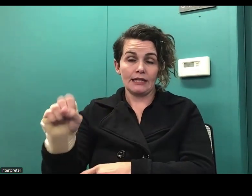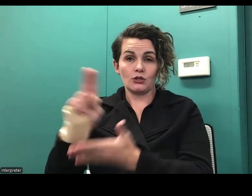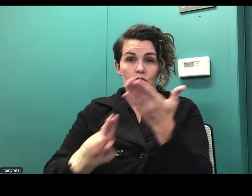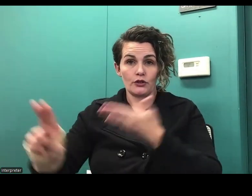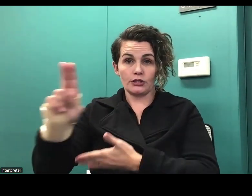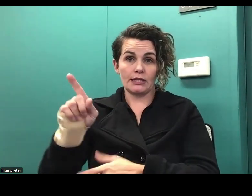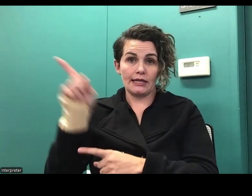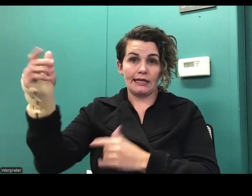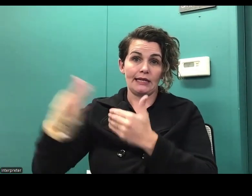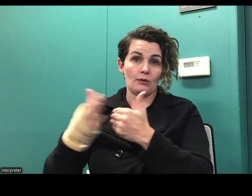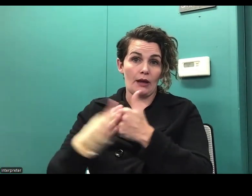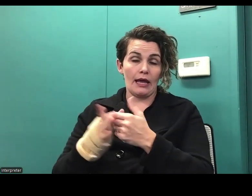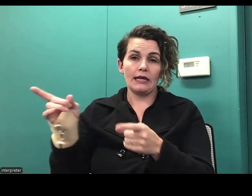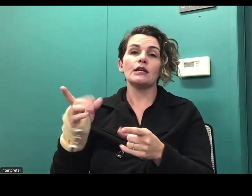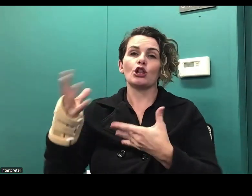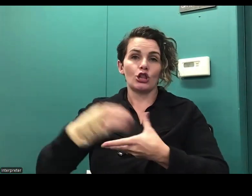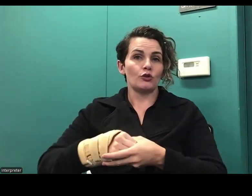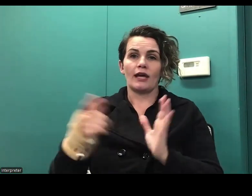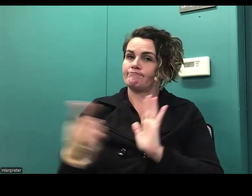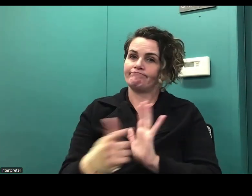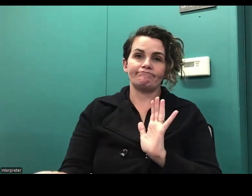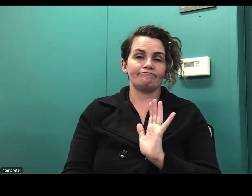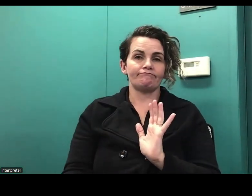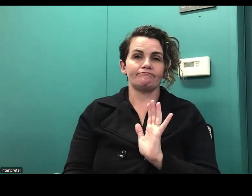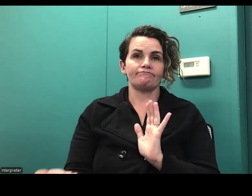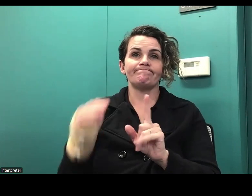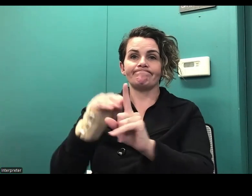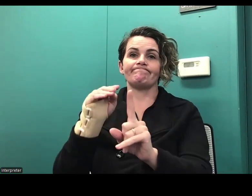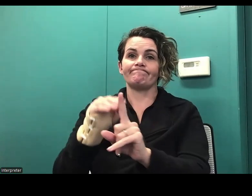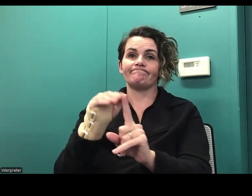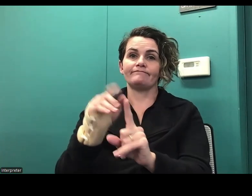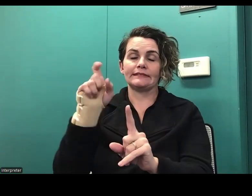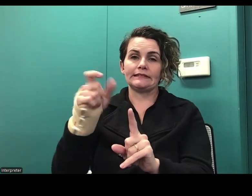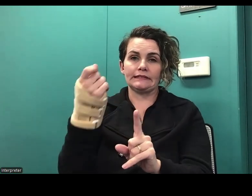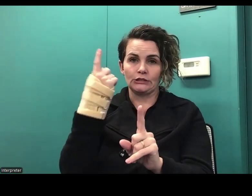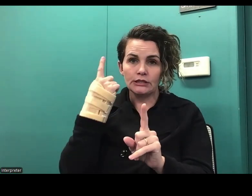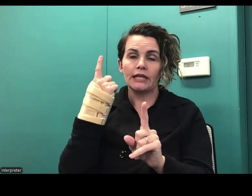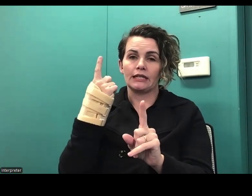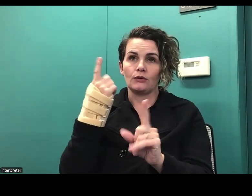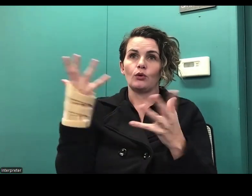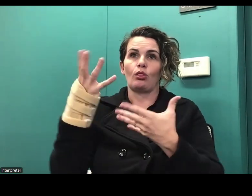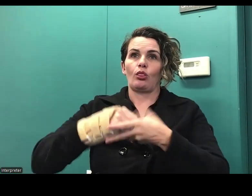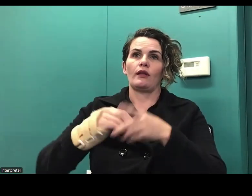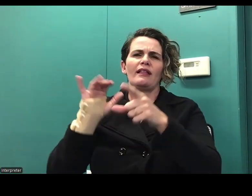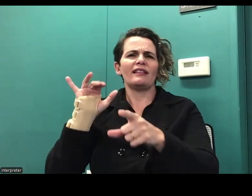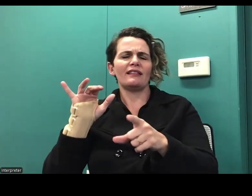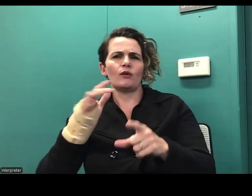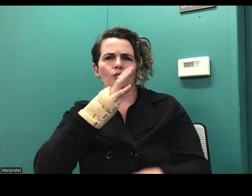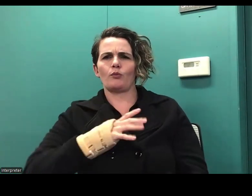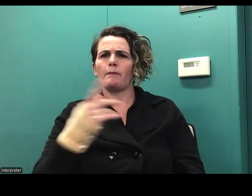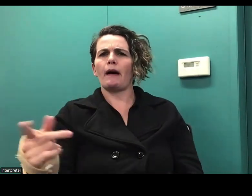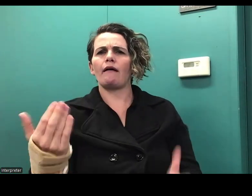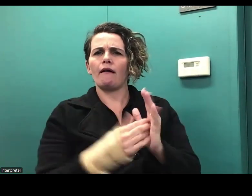up the road, it would include that as well. So just so you understand where she's going with this. That's Well, that's my question with